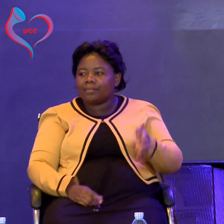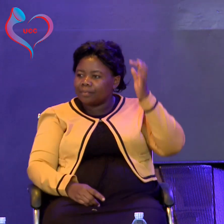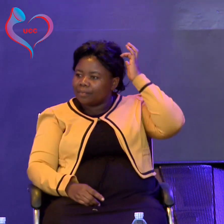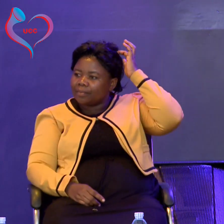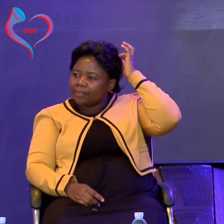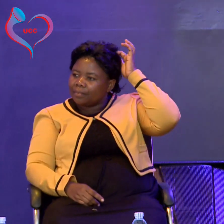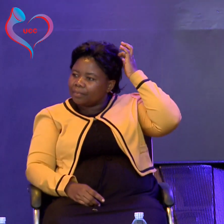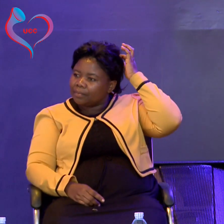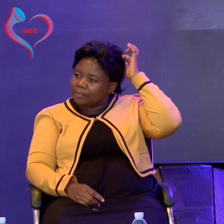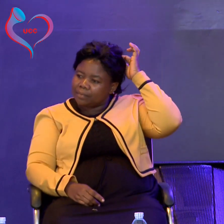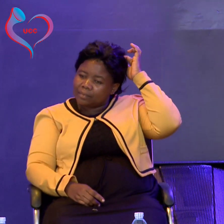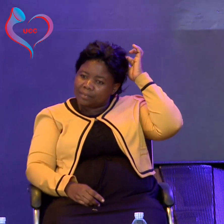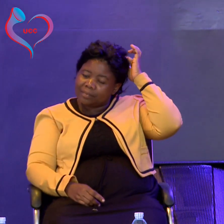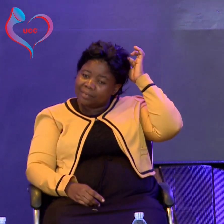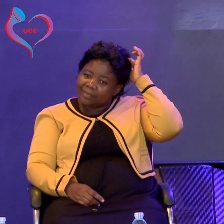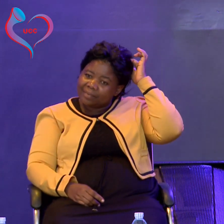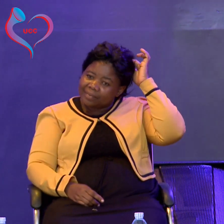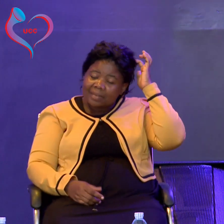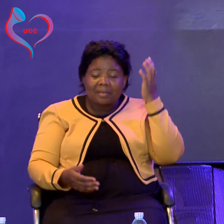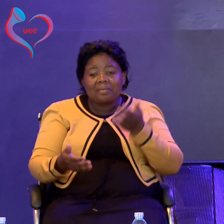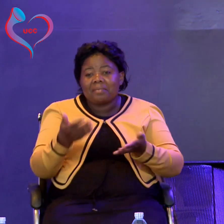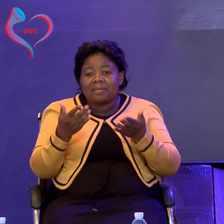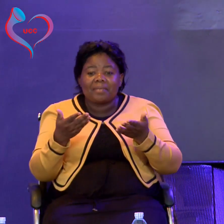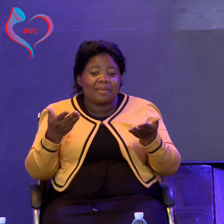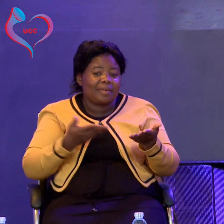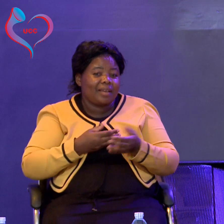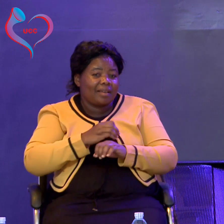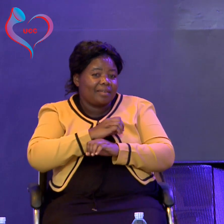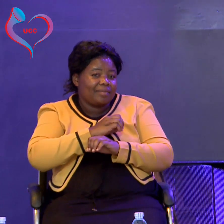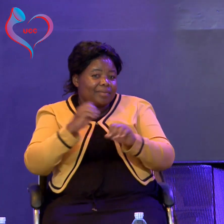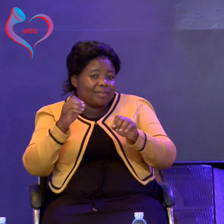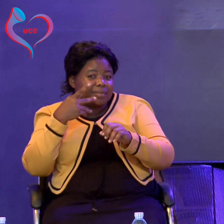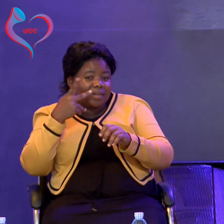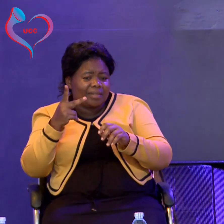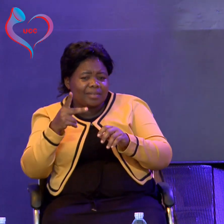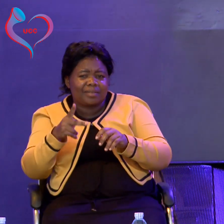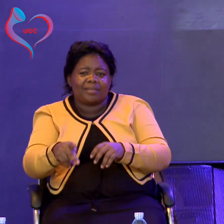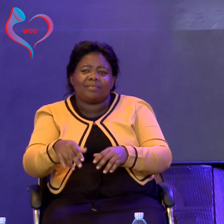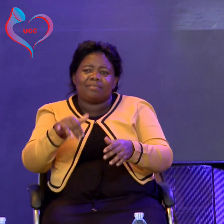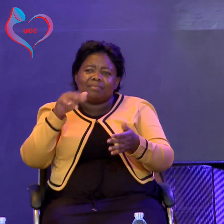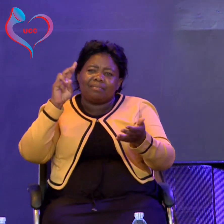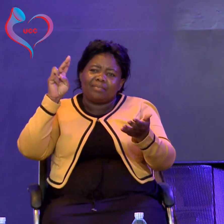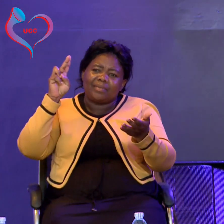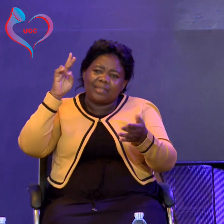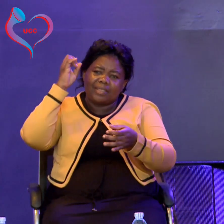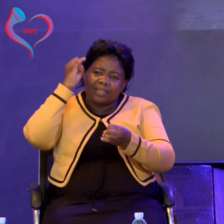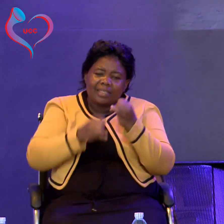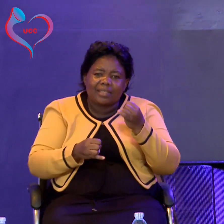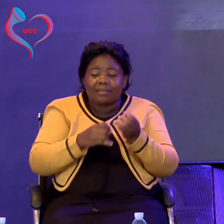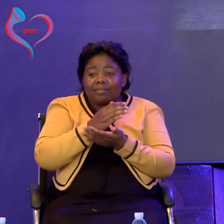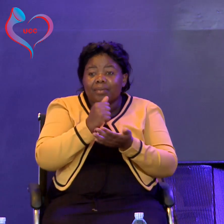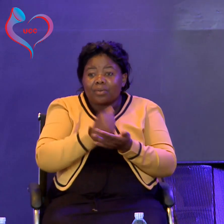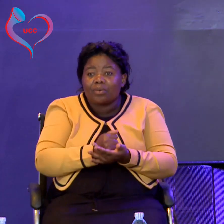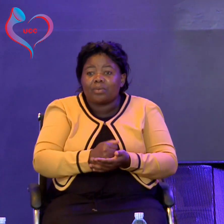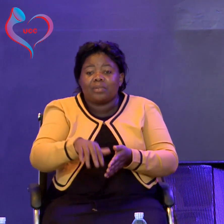reached a given level? Kiyinza okuba nga tekirina ansa ya bu nti otegeera omulundi gumu nti gaggaweddemu kubanga gagwamu mu mitendera.